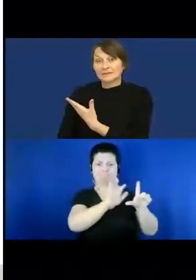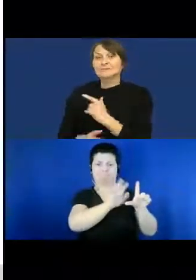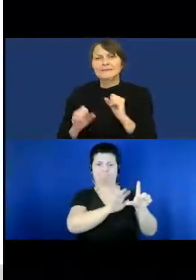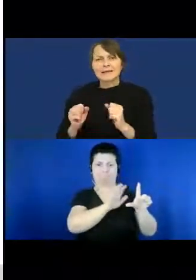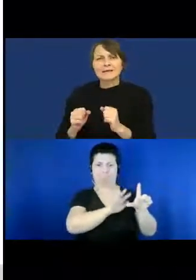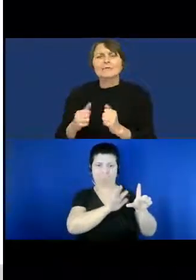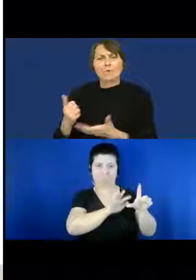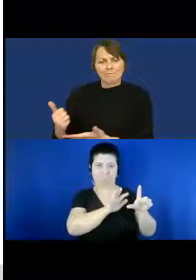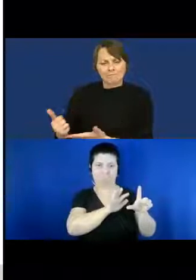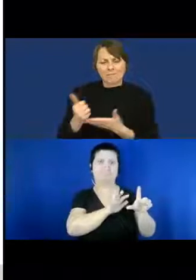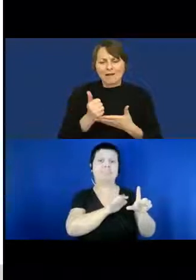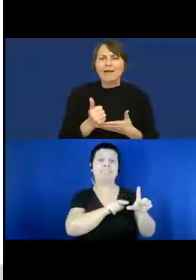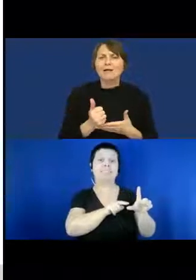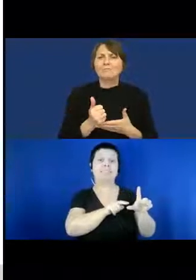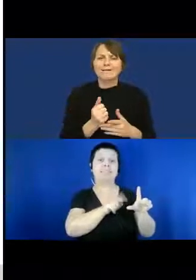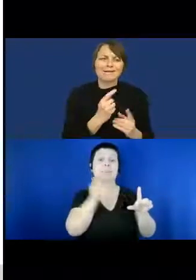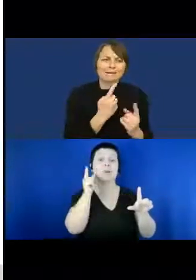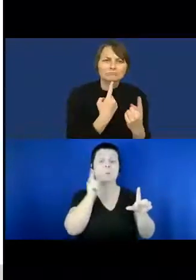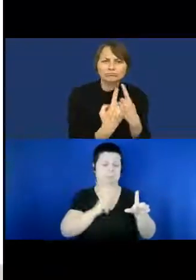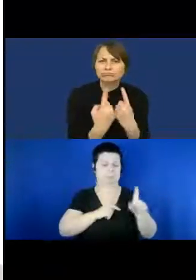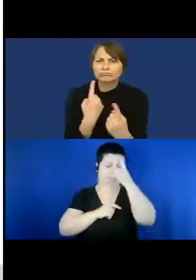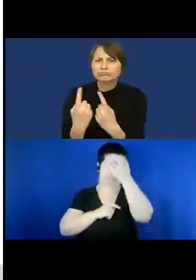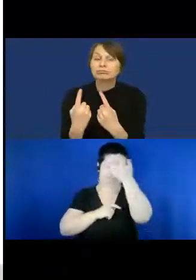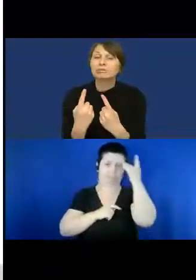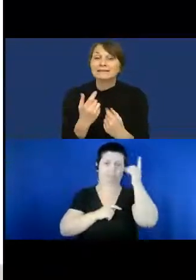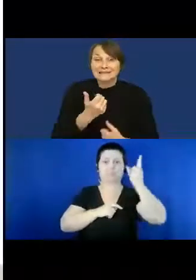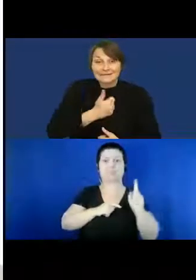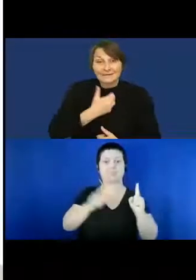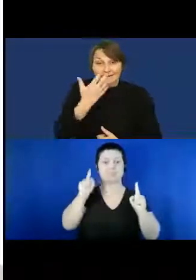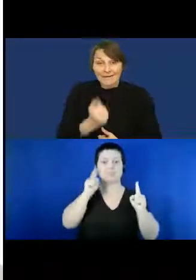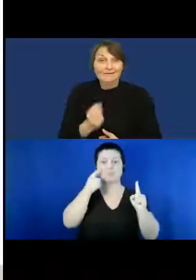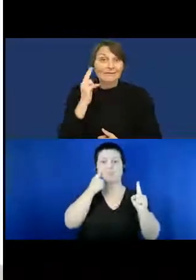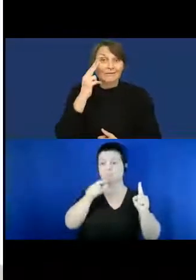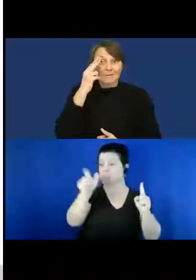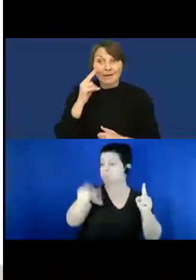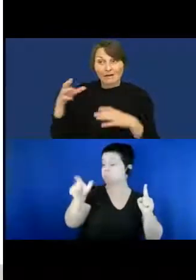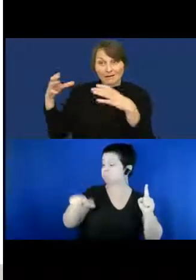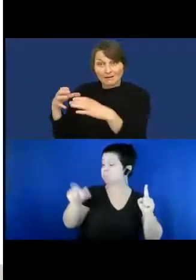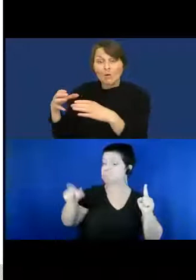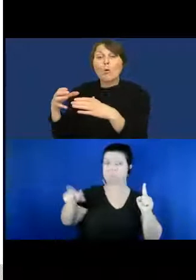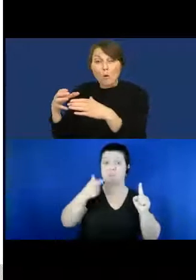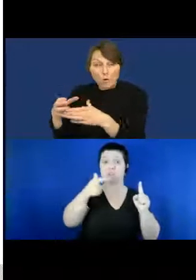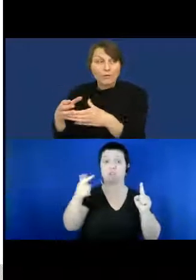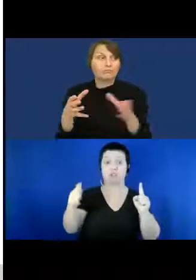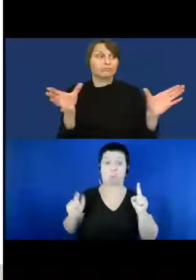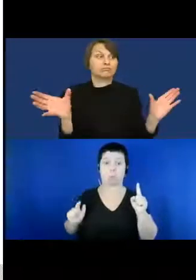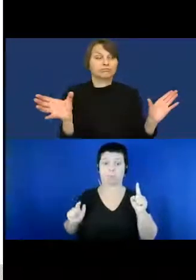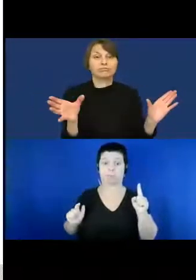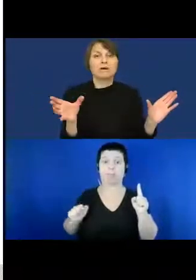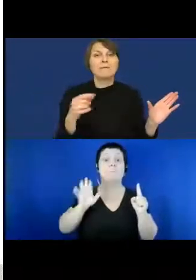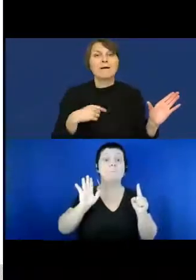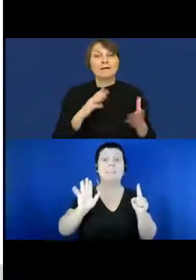between users with deafblindness and other individuals without the direct need of an